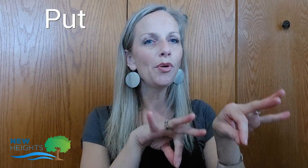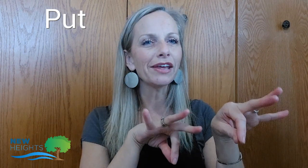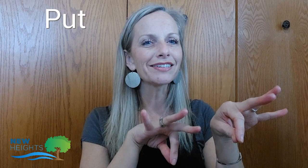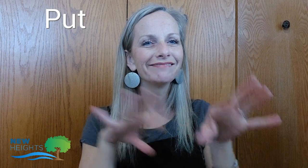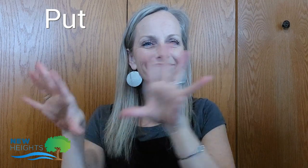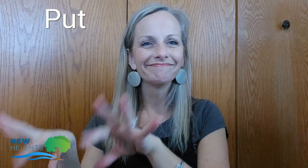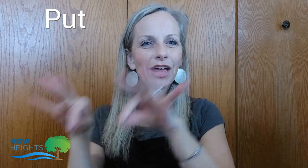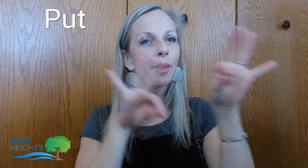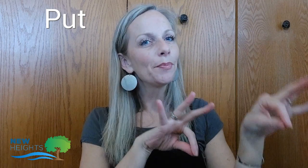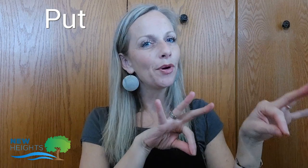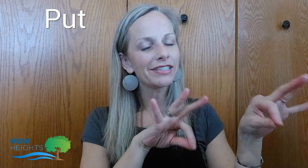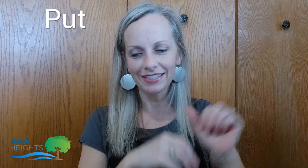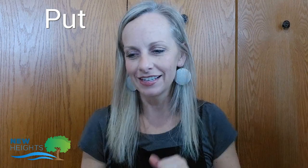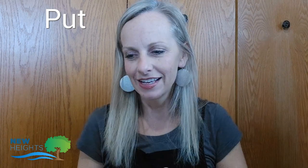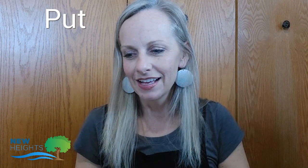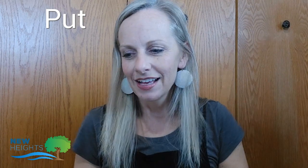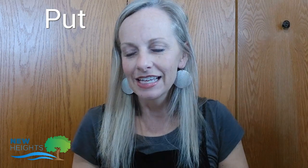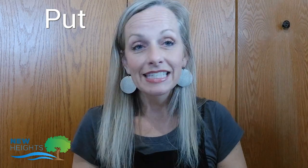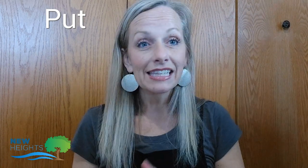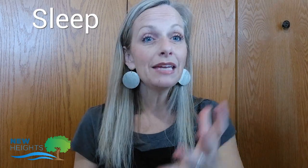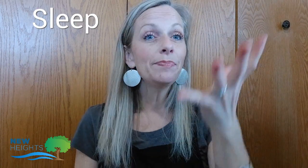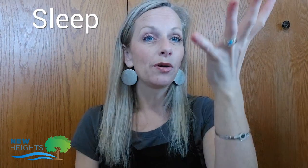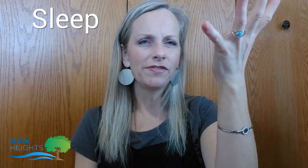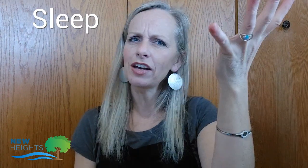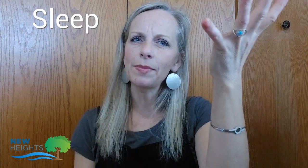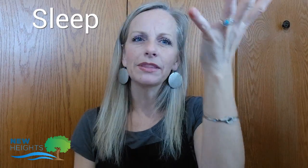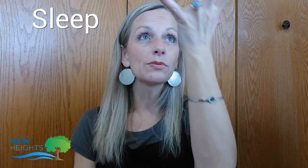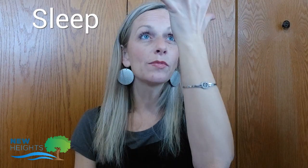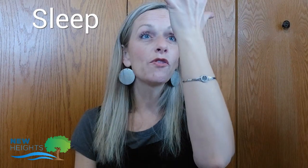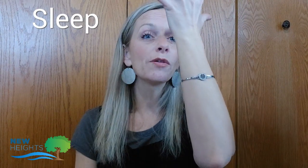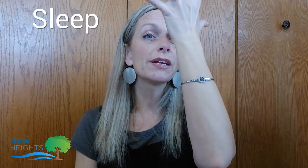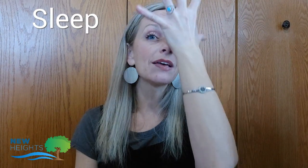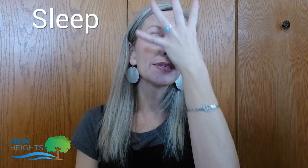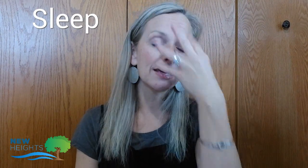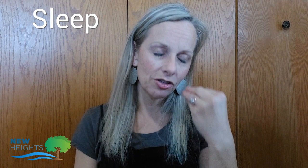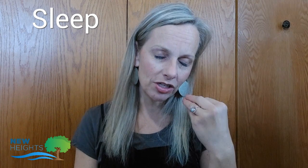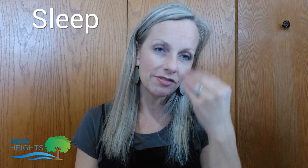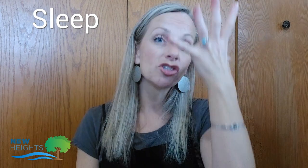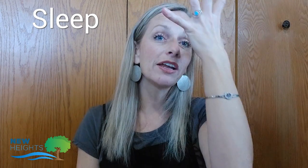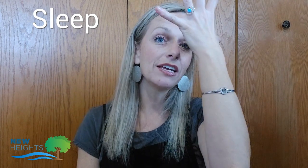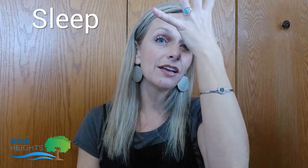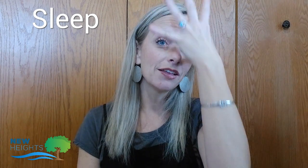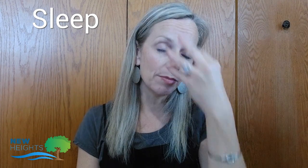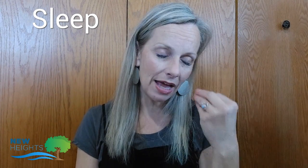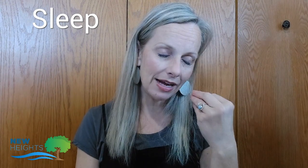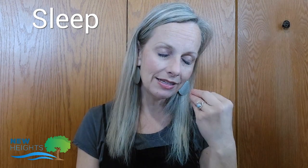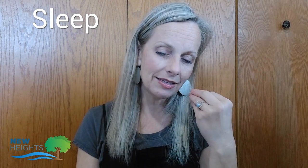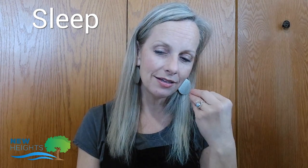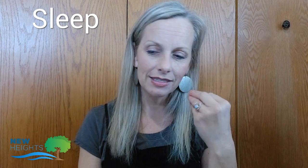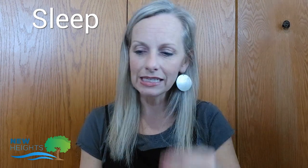it. Put. Sleep, we've talked about this one before, but it's almost like you're just shutting the blinds.